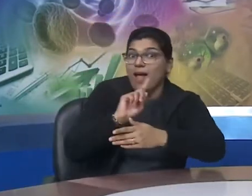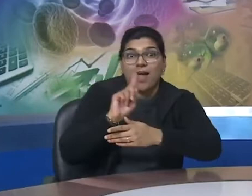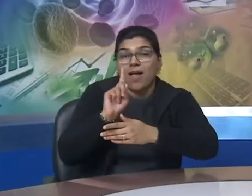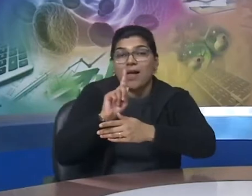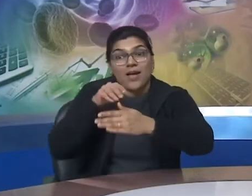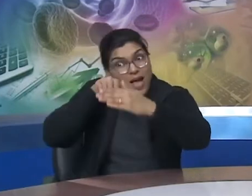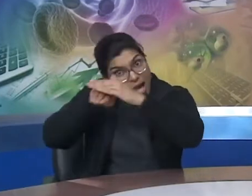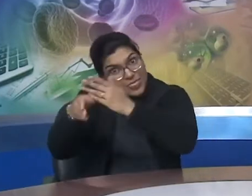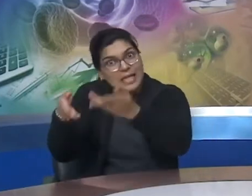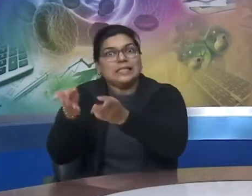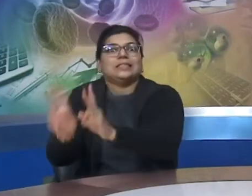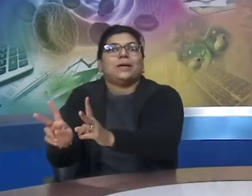covering into the